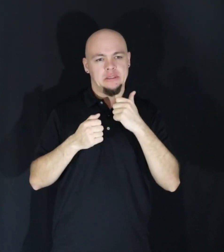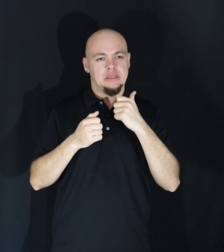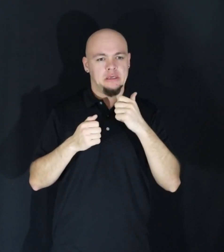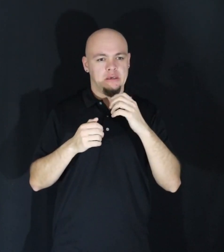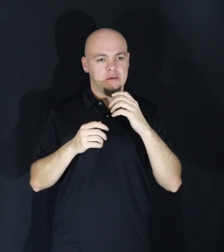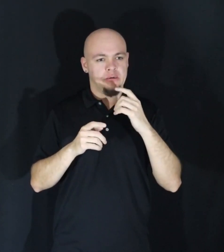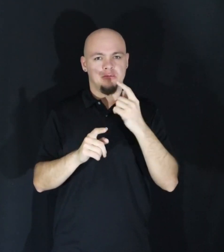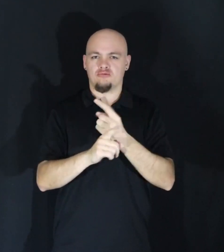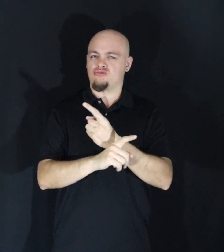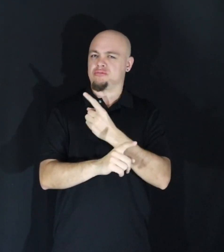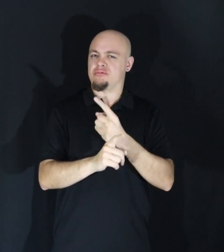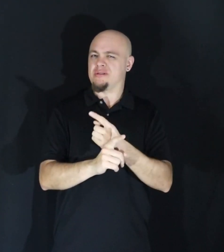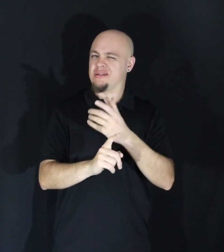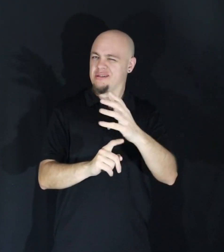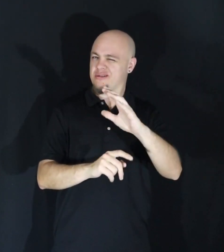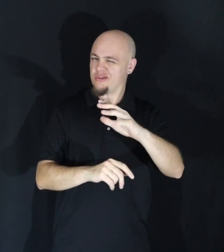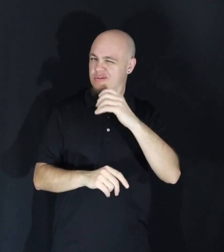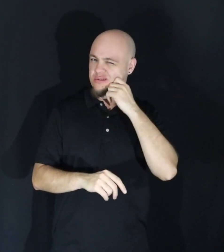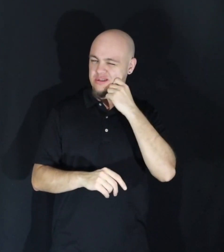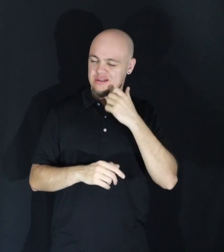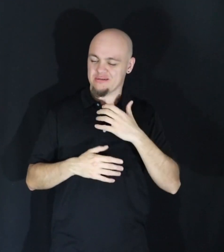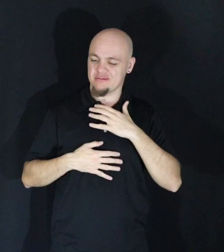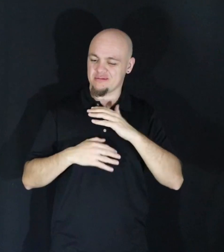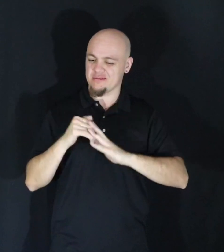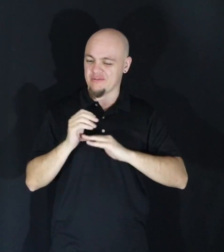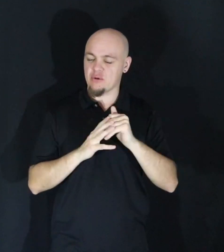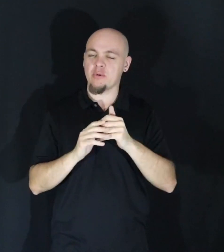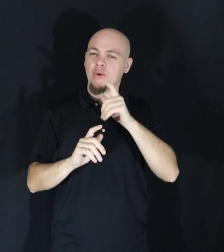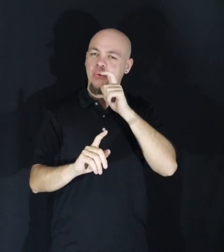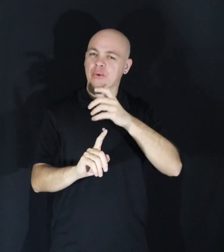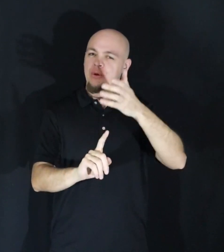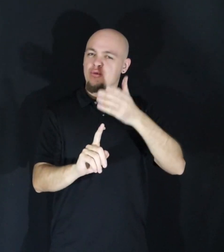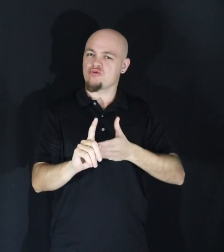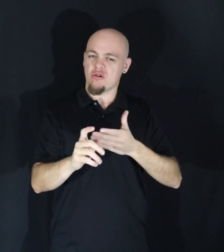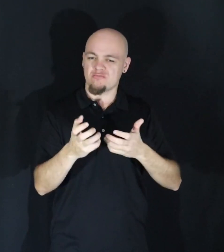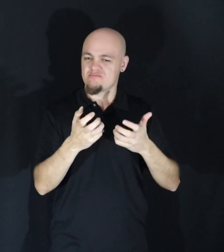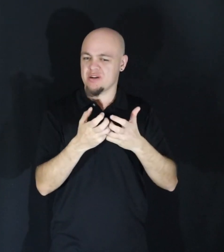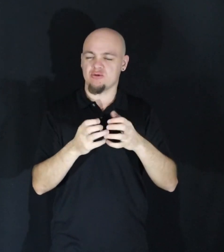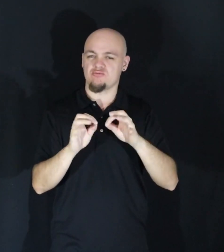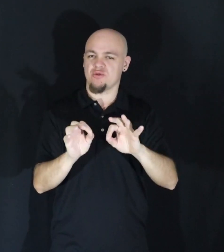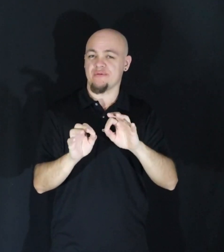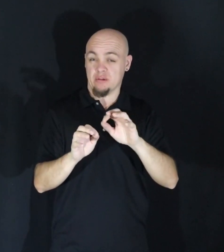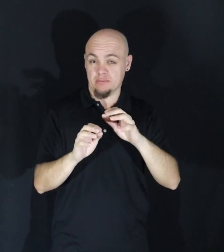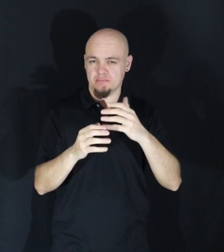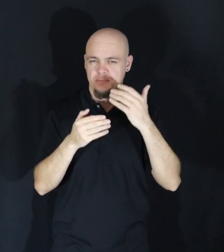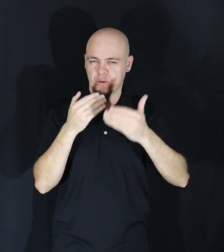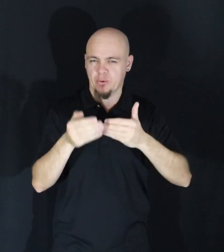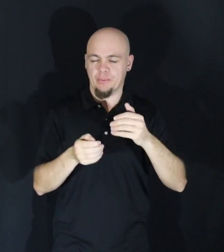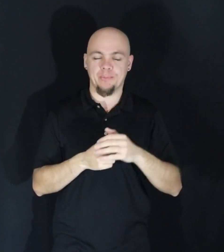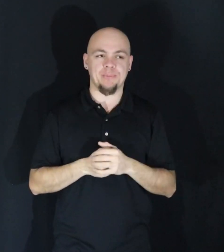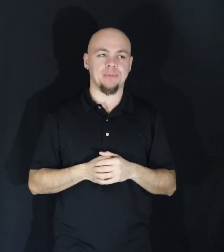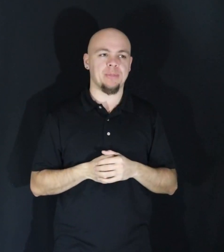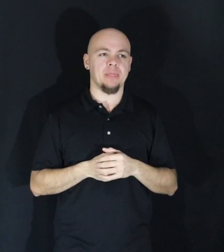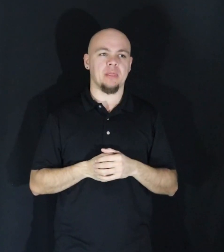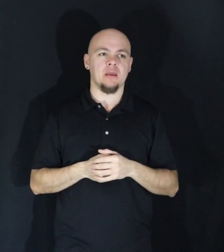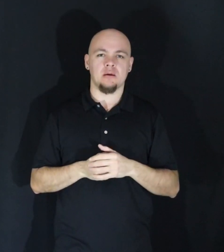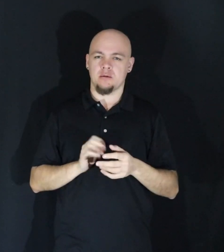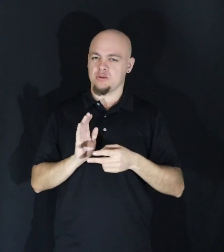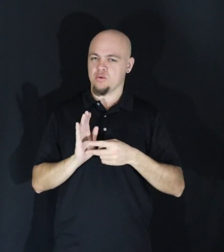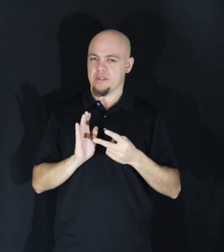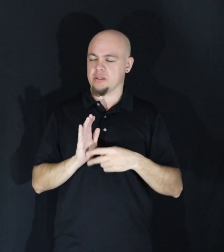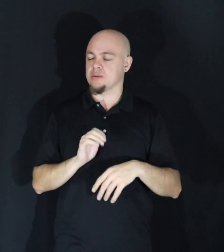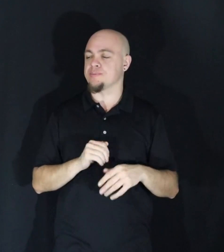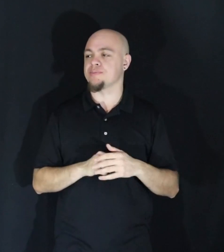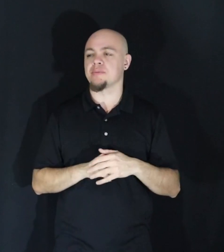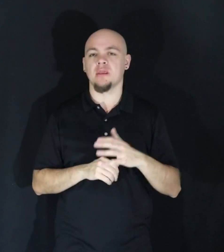really feel comfortable in your own skin. So this is about being who you are, no matter who you are. Here we go. Twice.